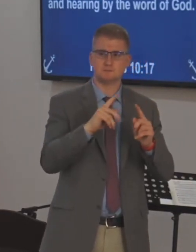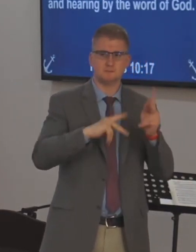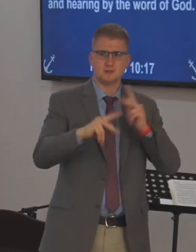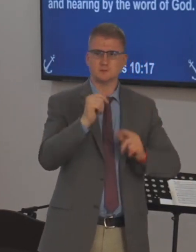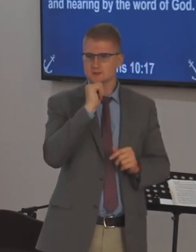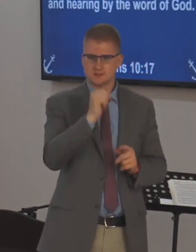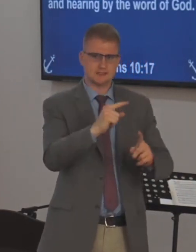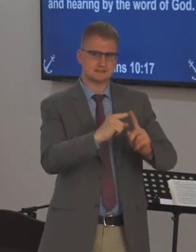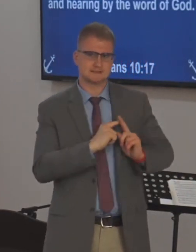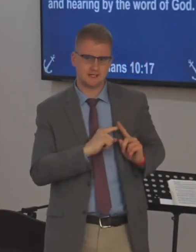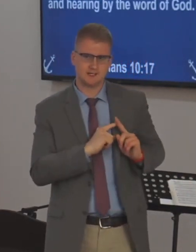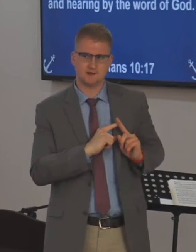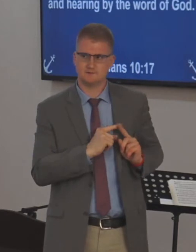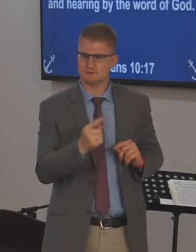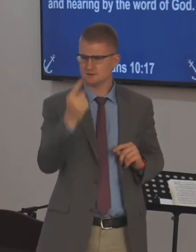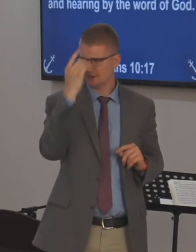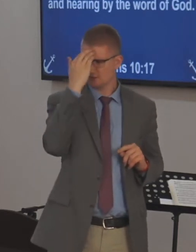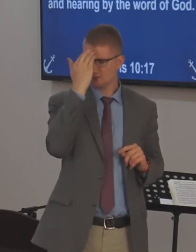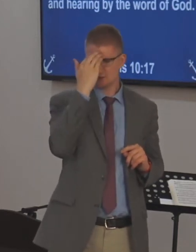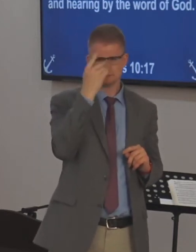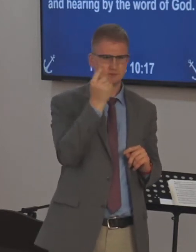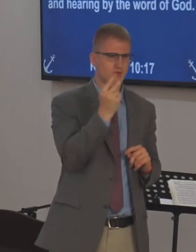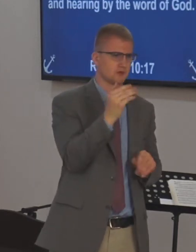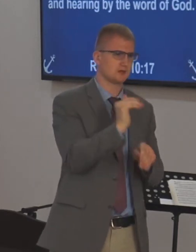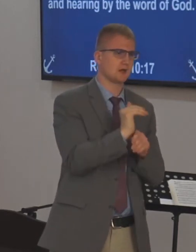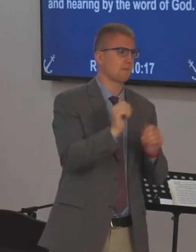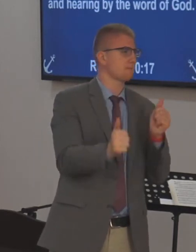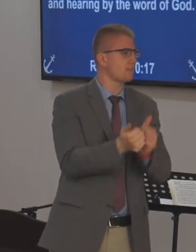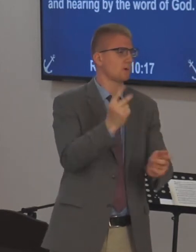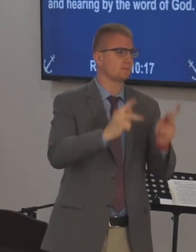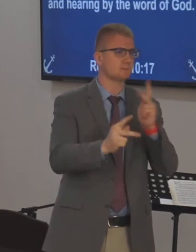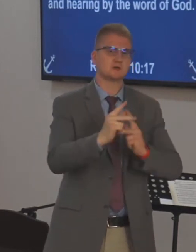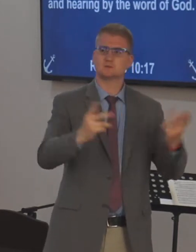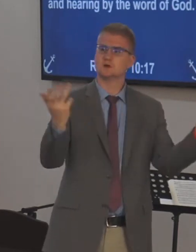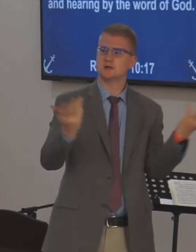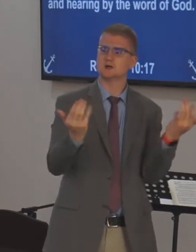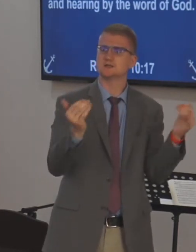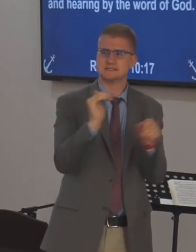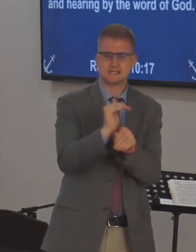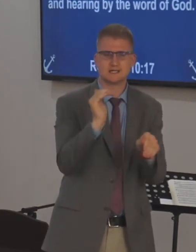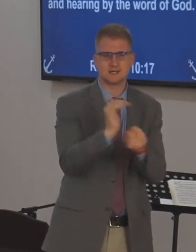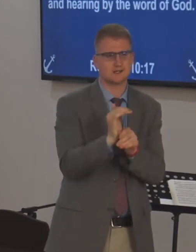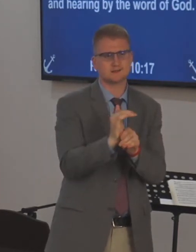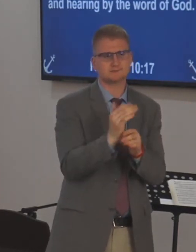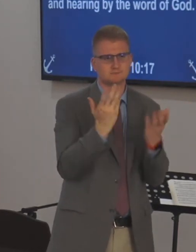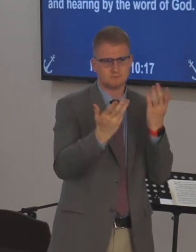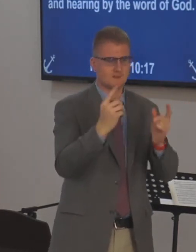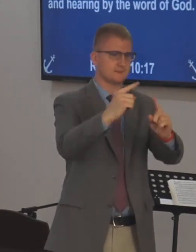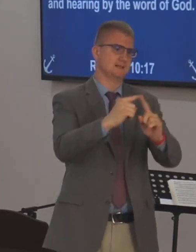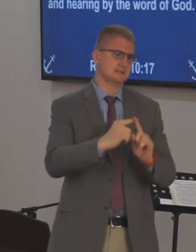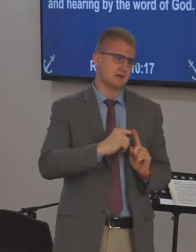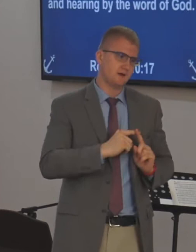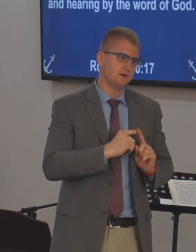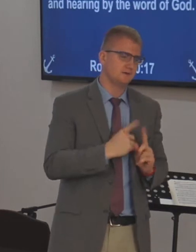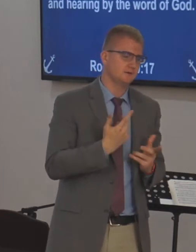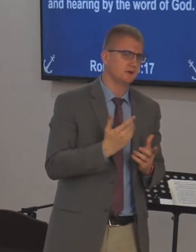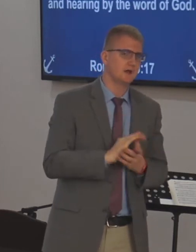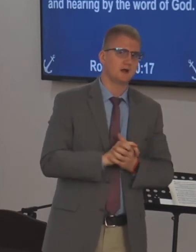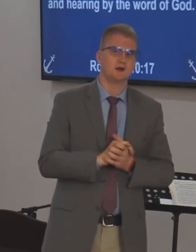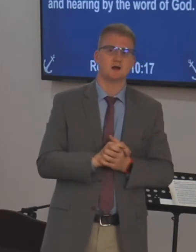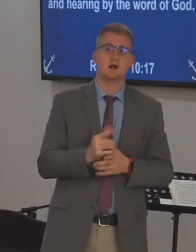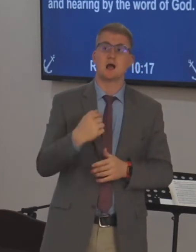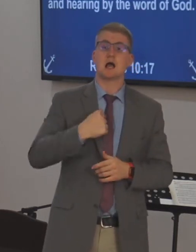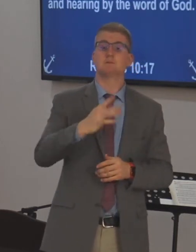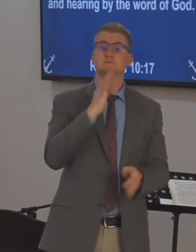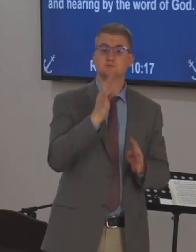this is Thursday night. Probably most of the people in this auditorium tonight are saved. Okay, I'm